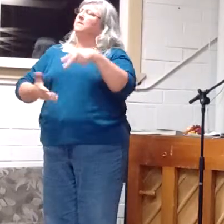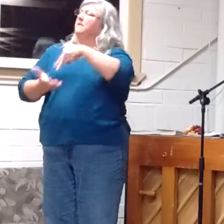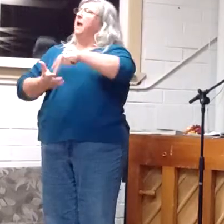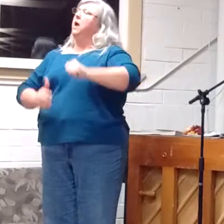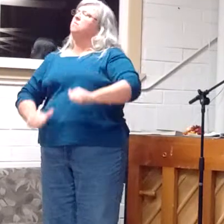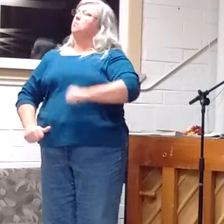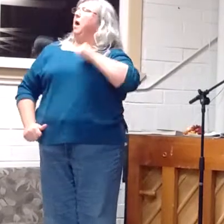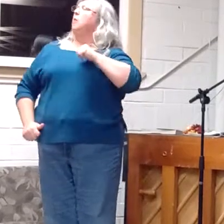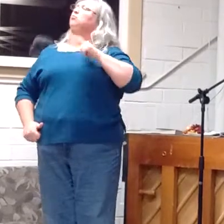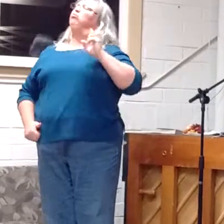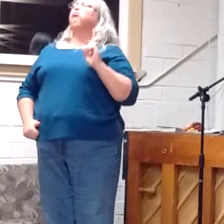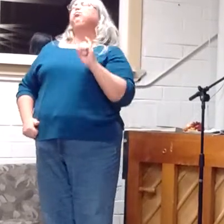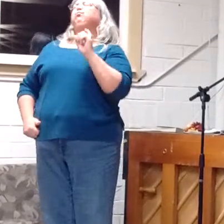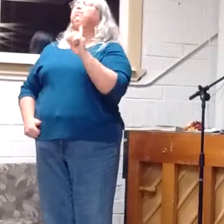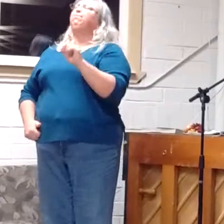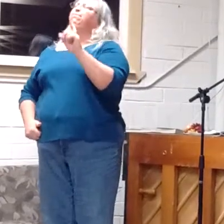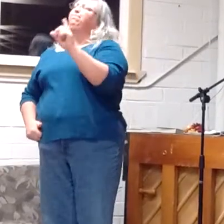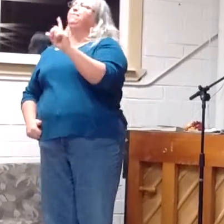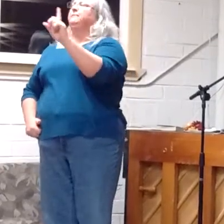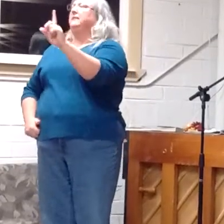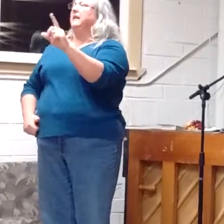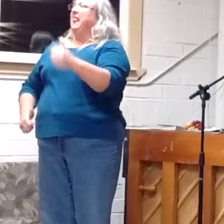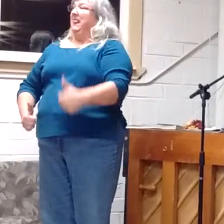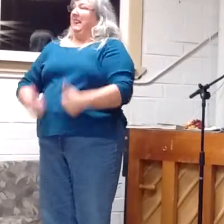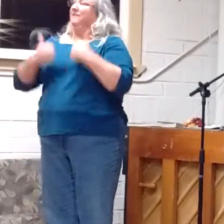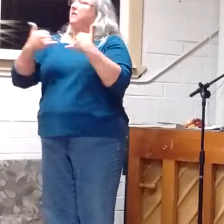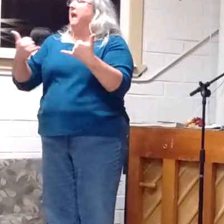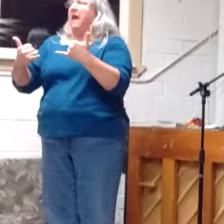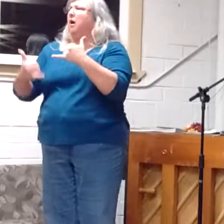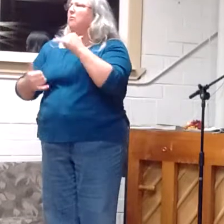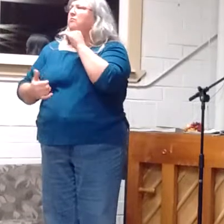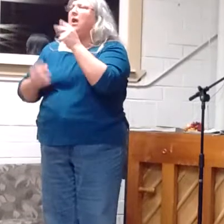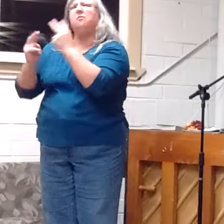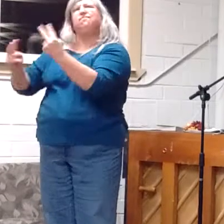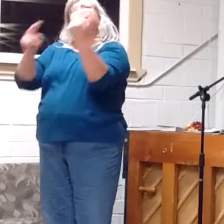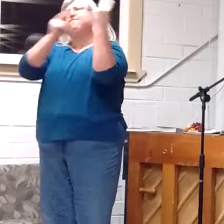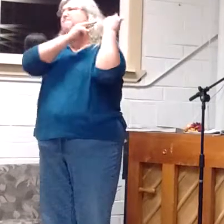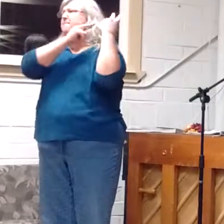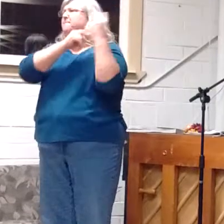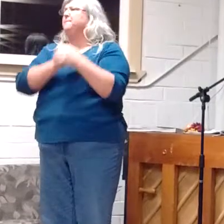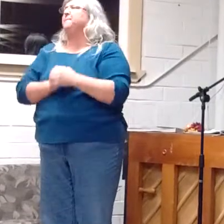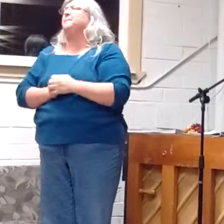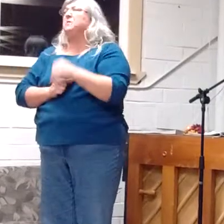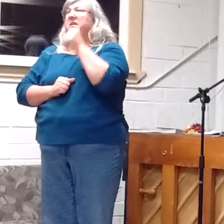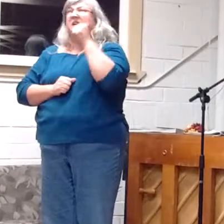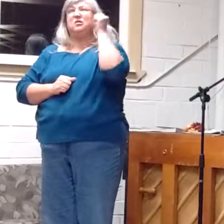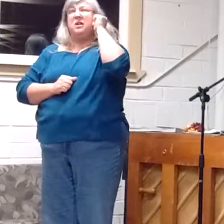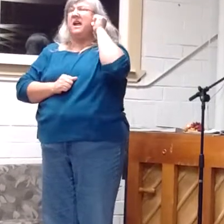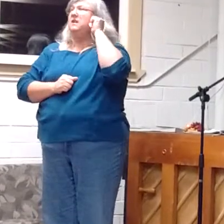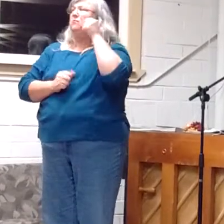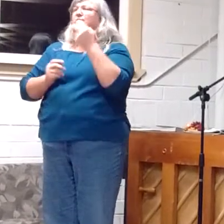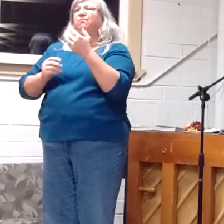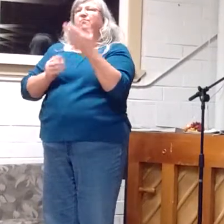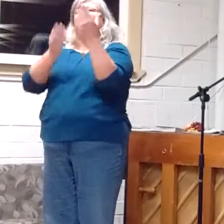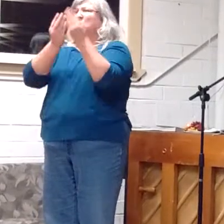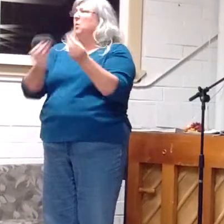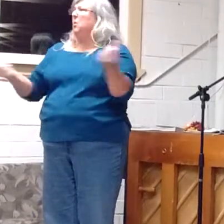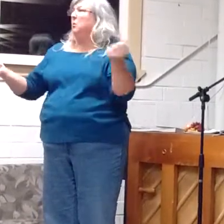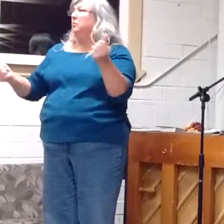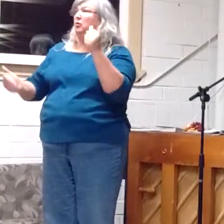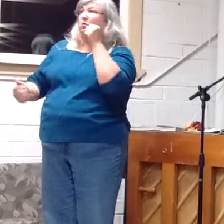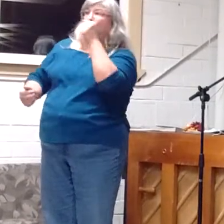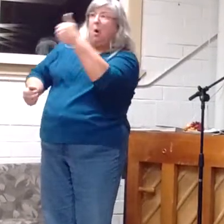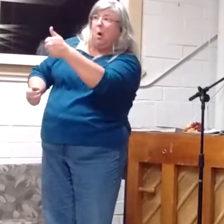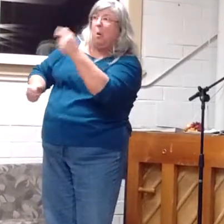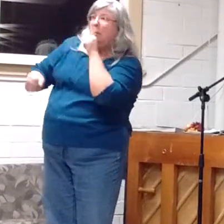Every life lived now and not in the pretense. Yesterday is gone and tomorrow is never